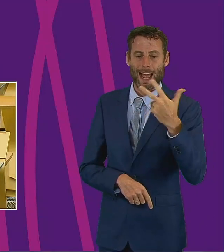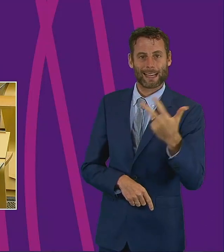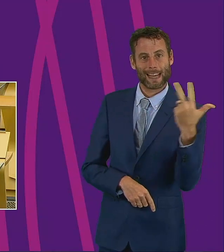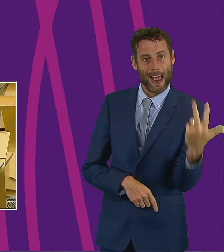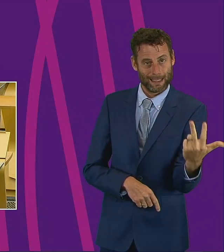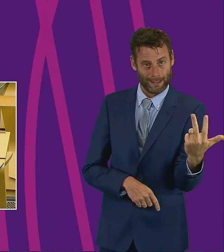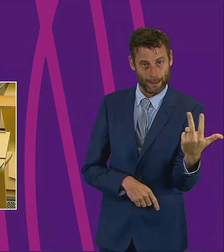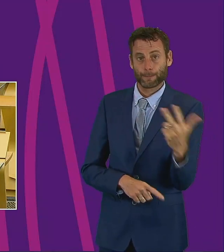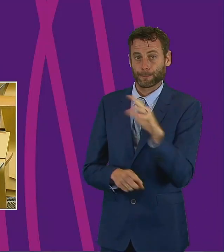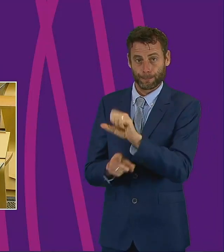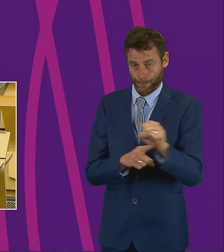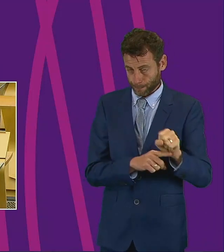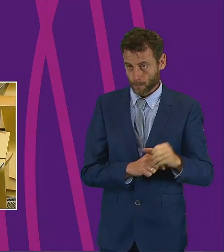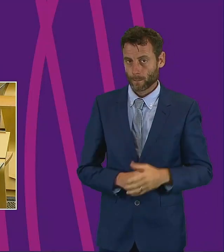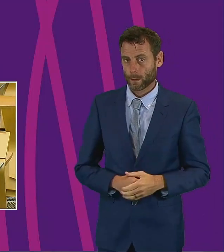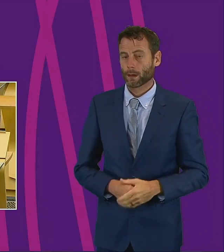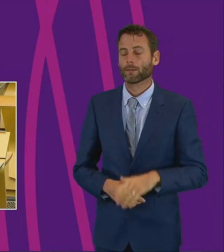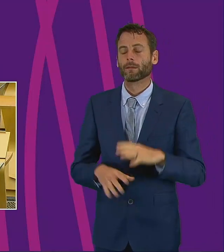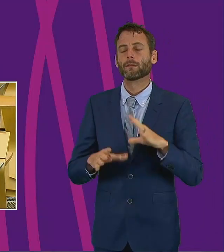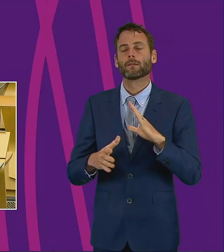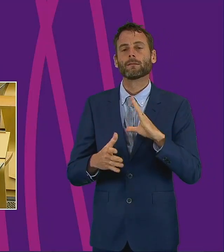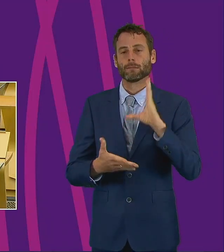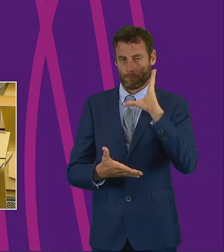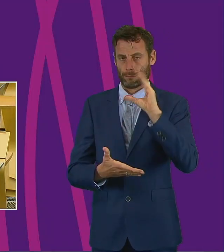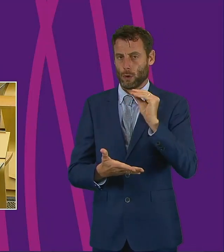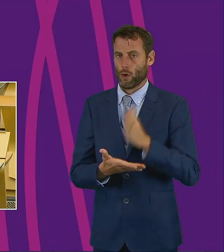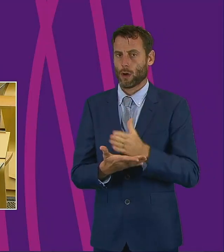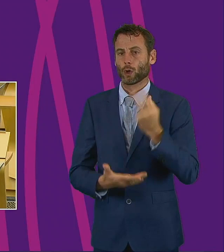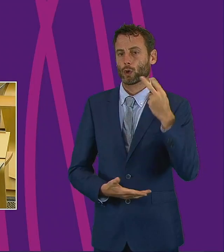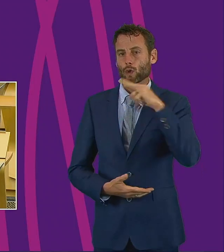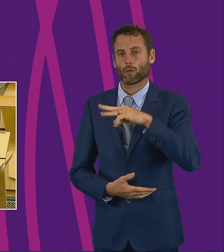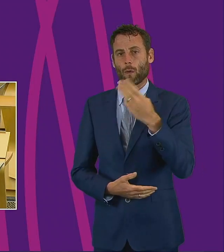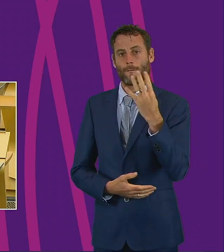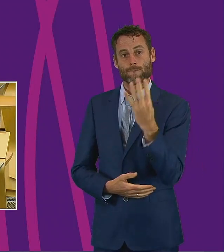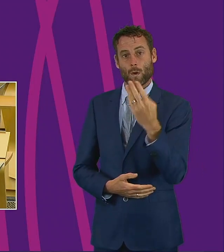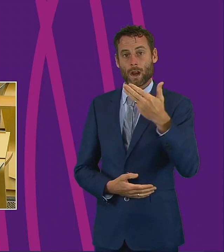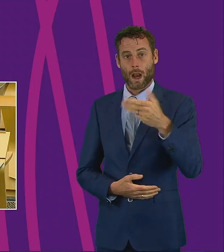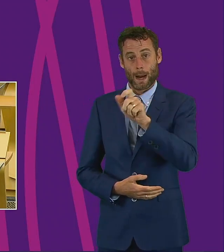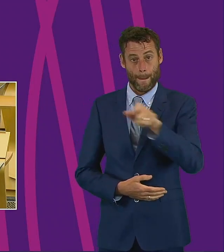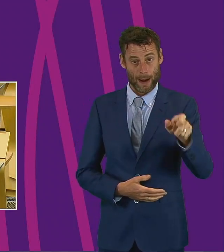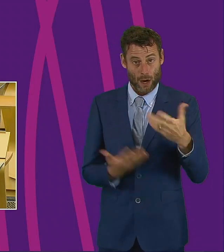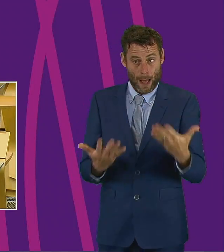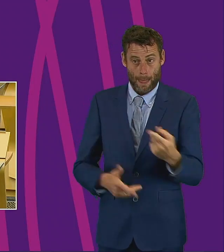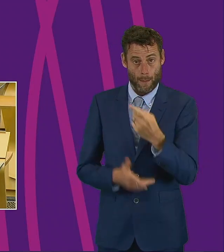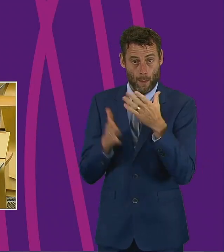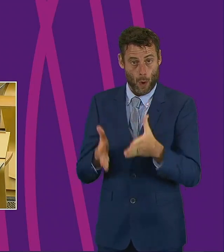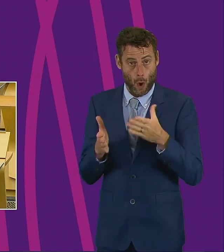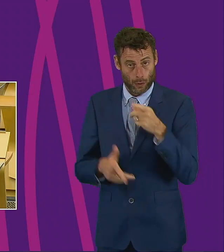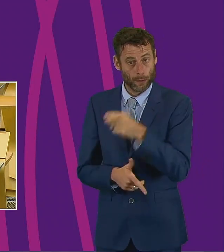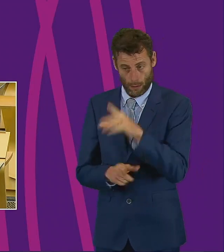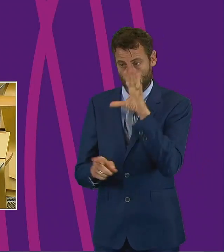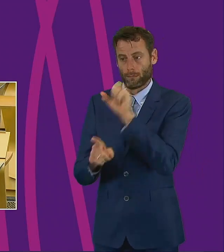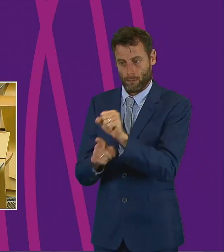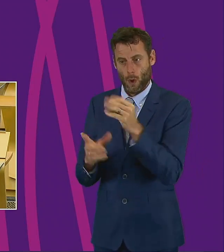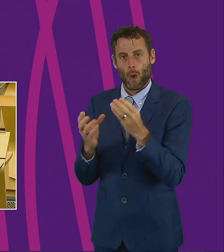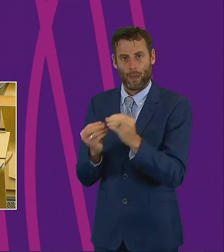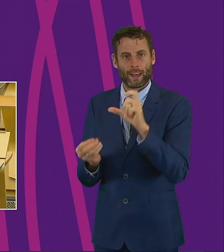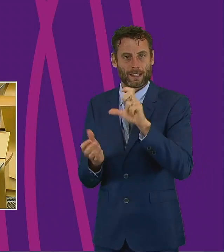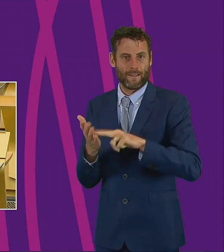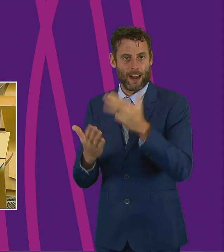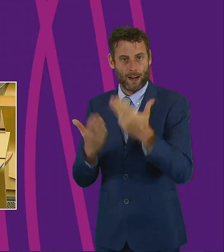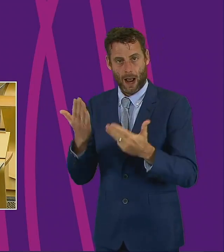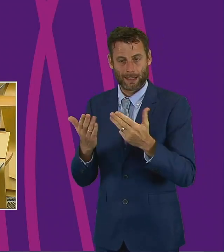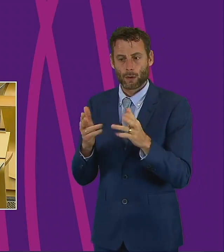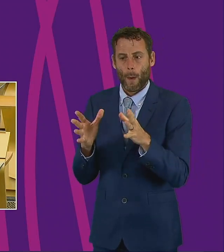19,988. I can also confirm that a total of 249 patients are currently in hospital with confirmed COVID, which is 6 more